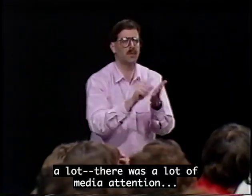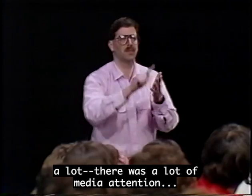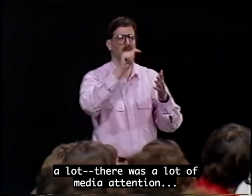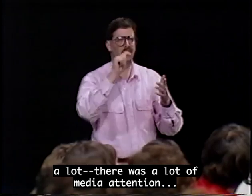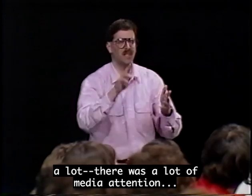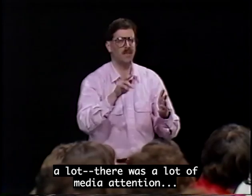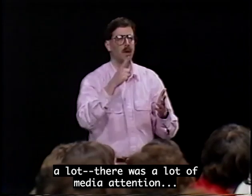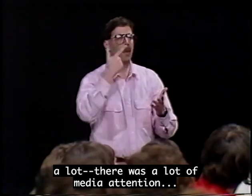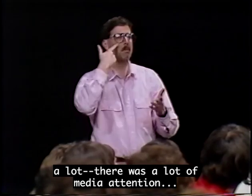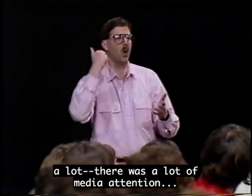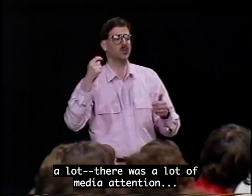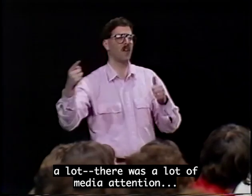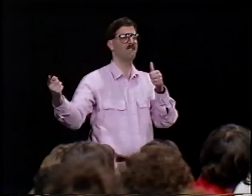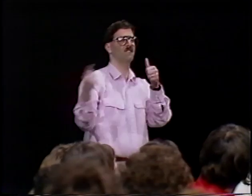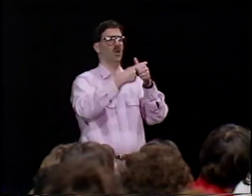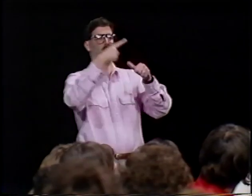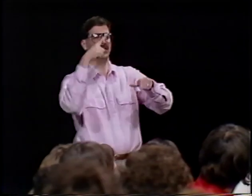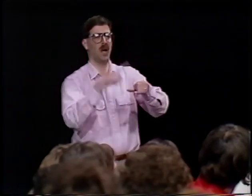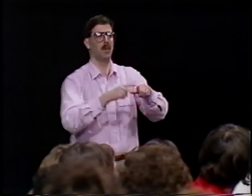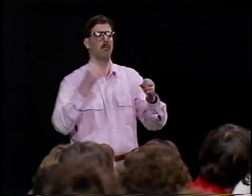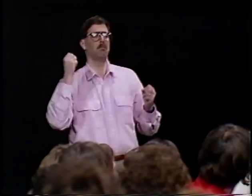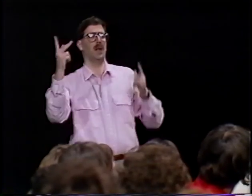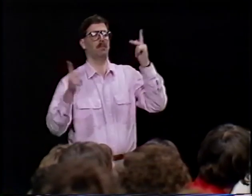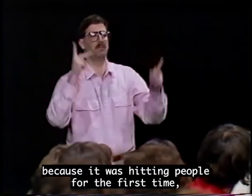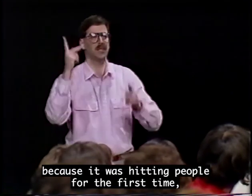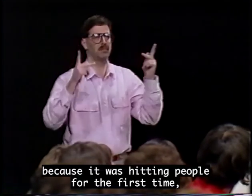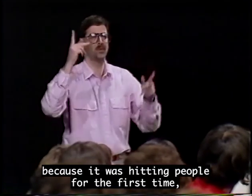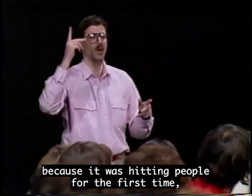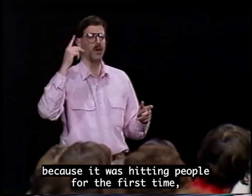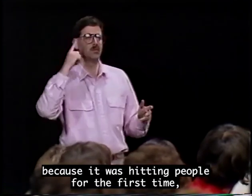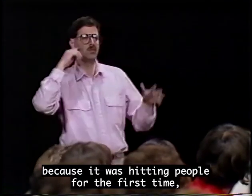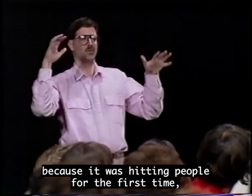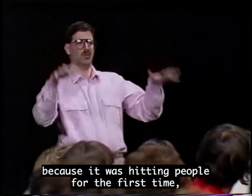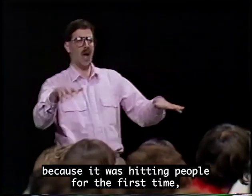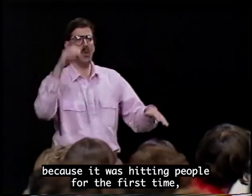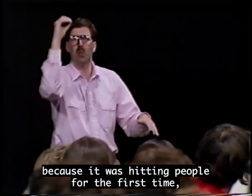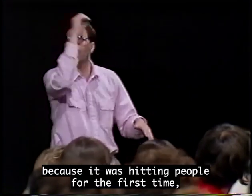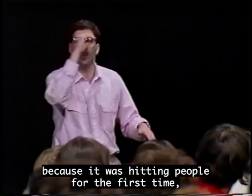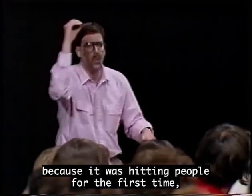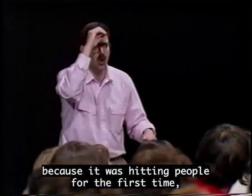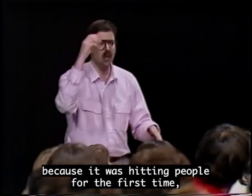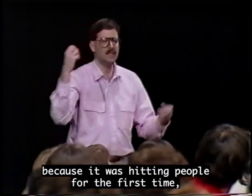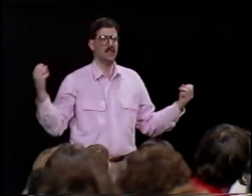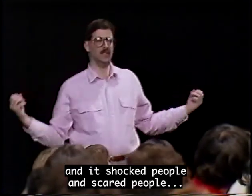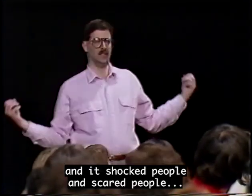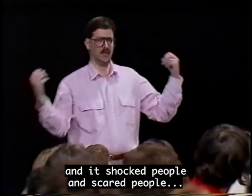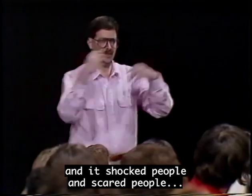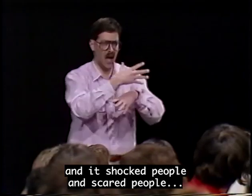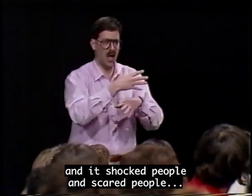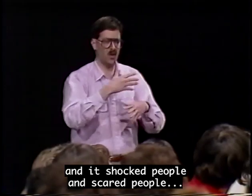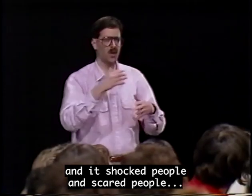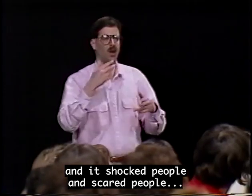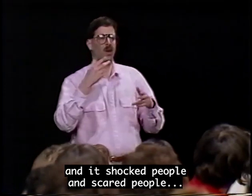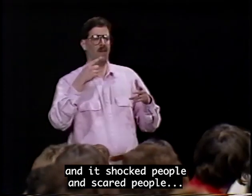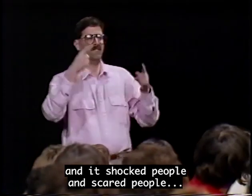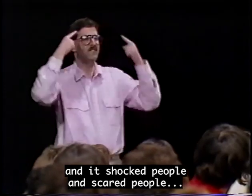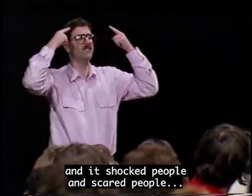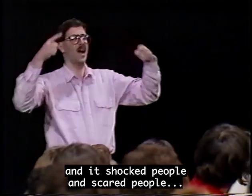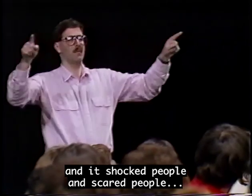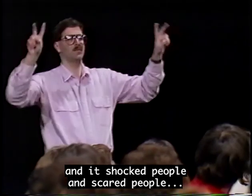there was a lot of media attention because it was hitting people for the first time, and it shocked people and scared people.